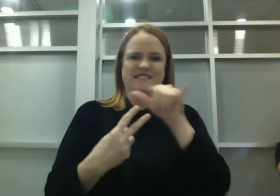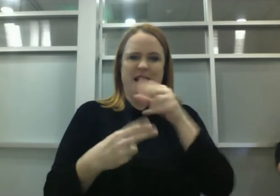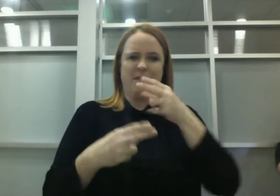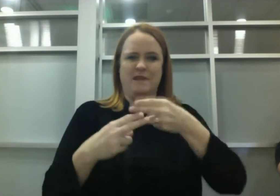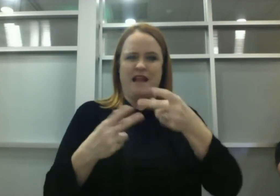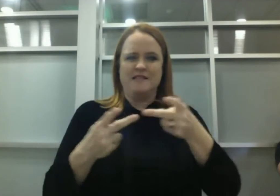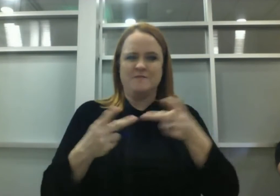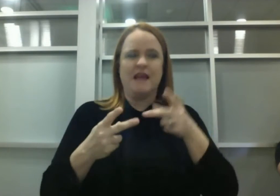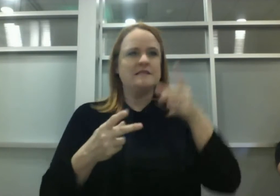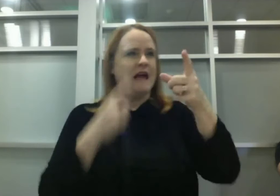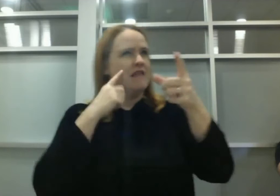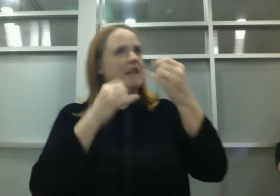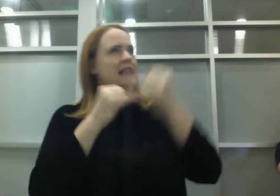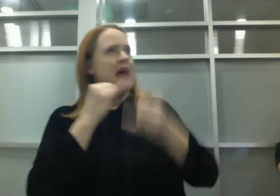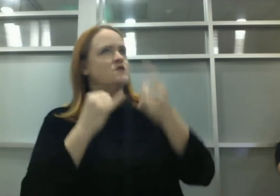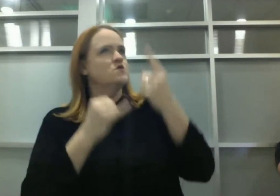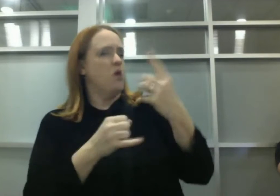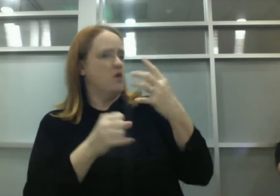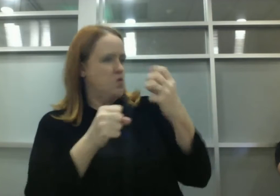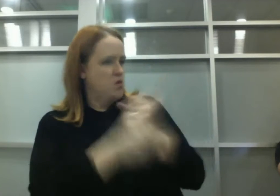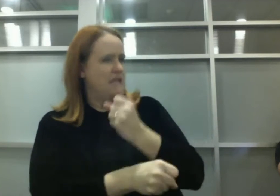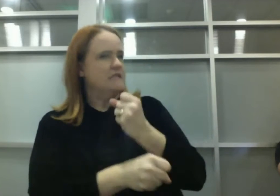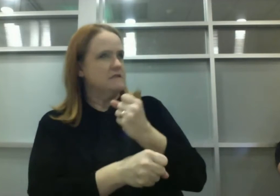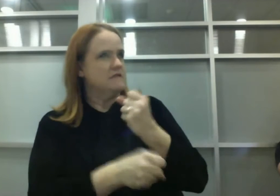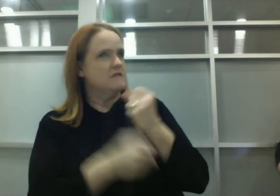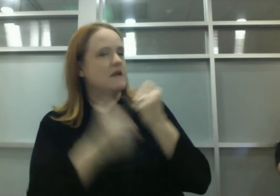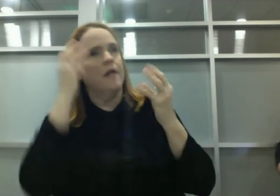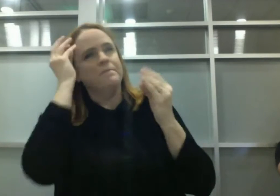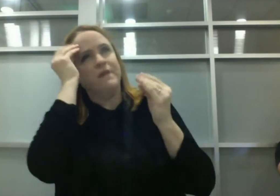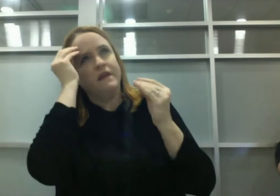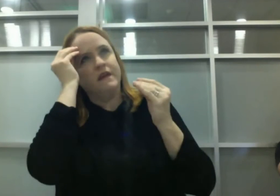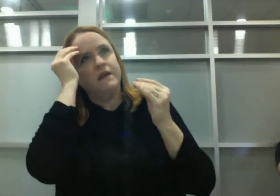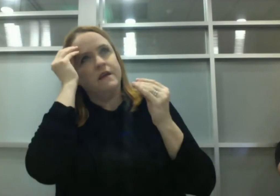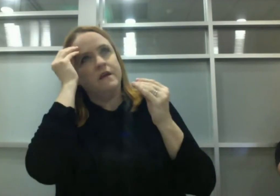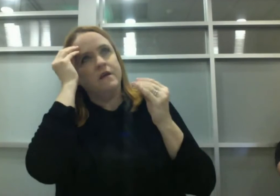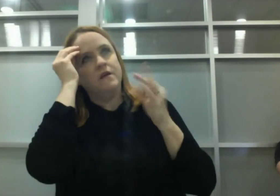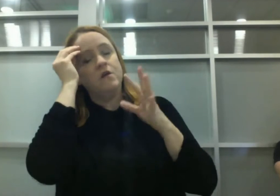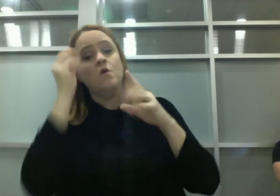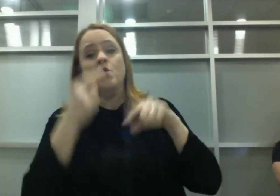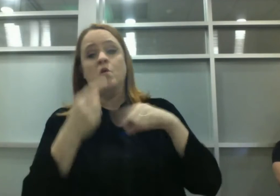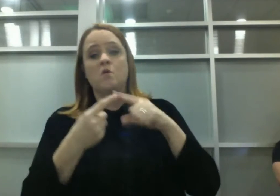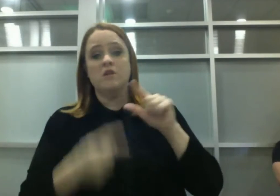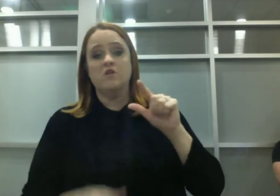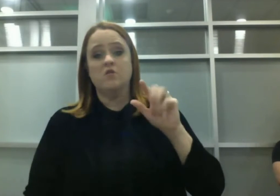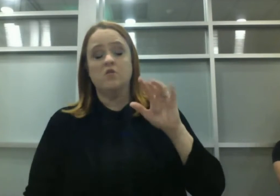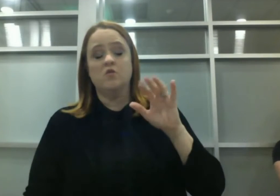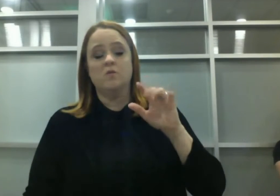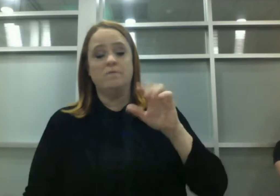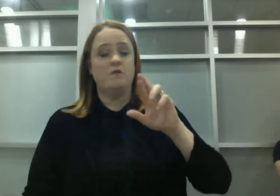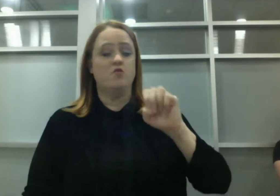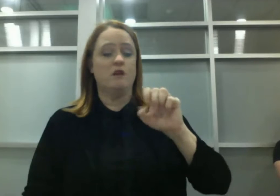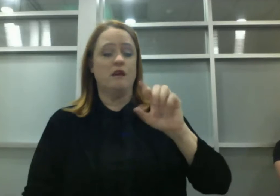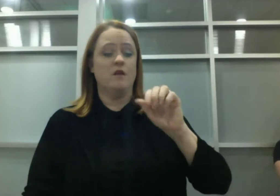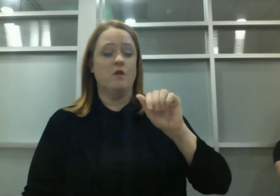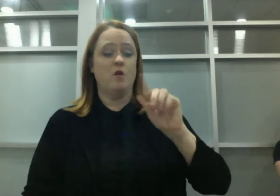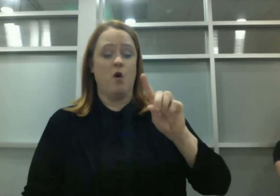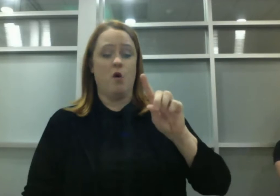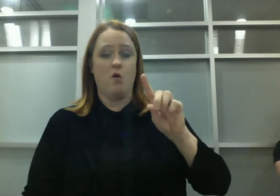I think. Yeah, last one would win because think about it. It's how when you reload code, the module gets completely replaced. There's no